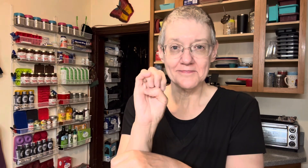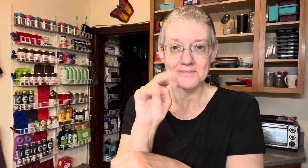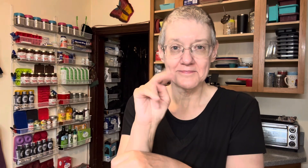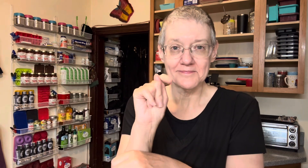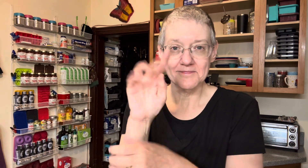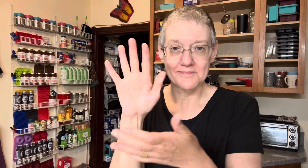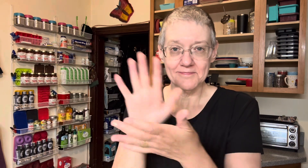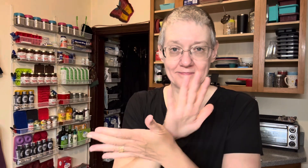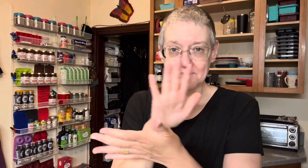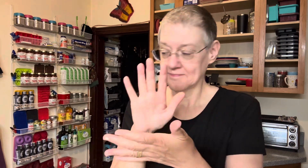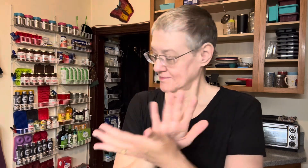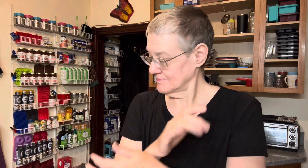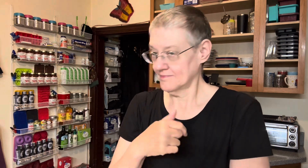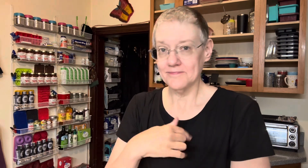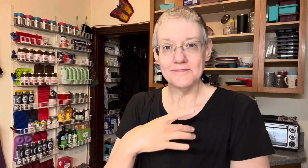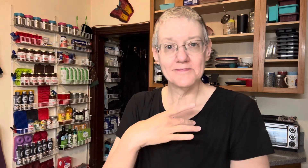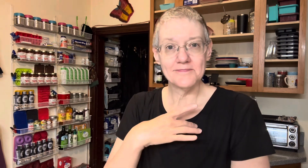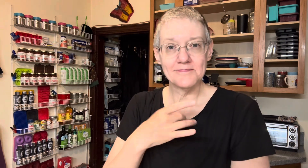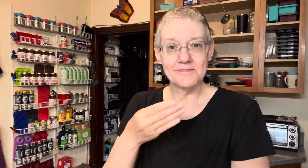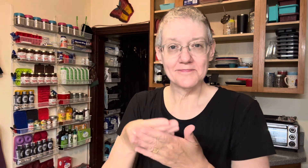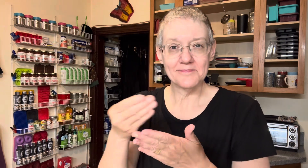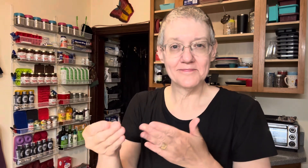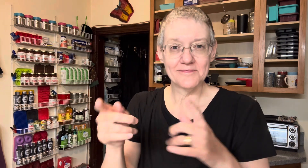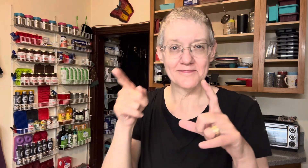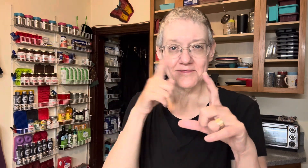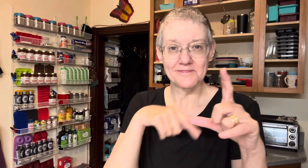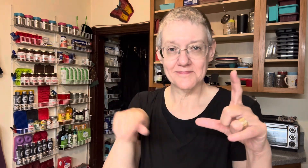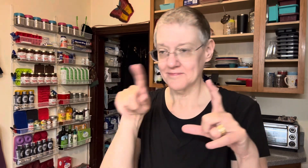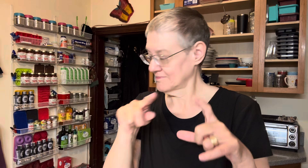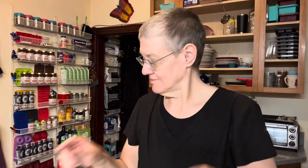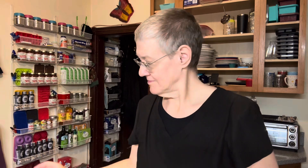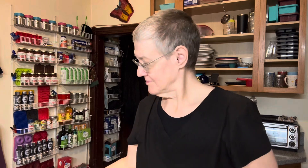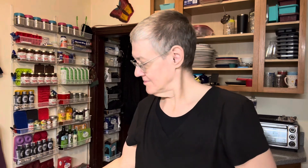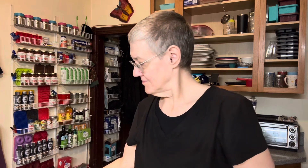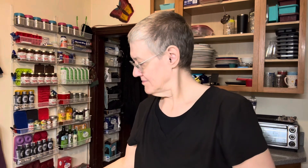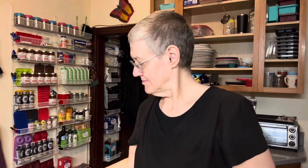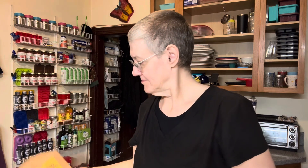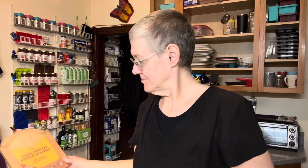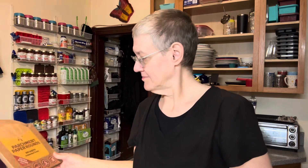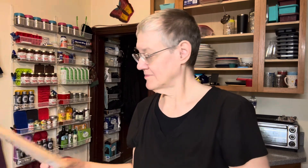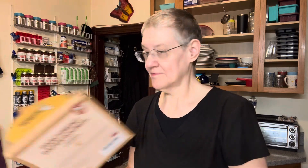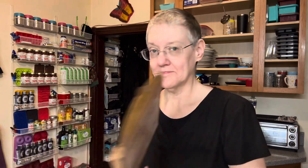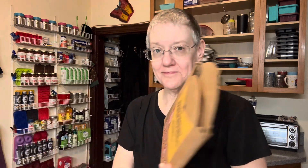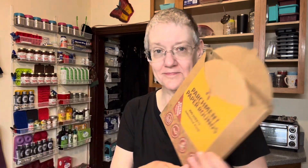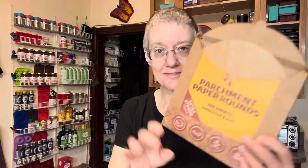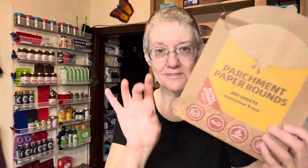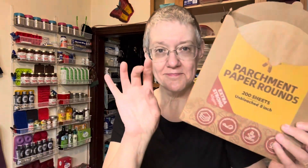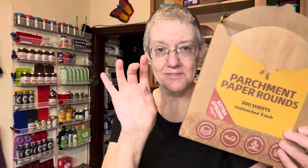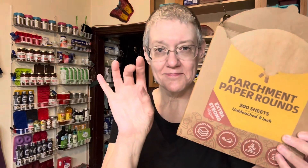When you press them, you're going to have to press them between parchment paper, and I like to buy these 8-inch rounds.